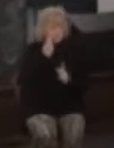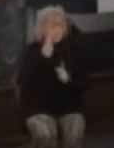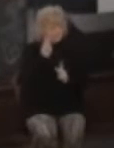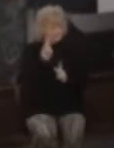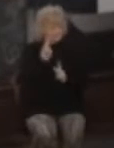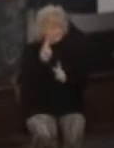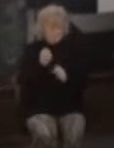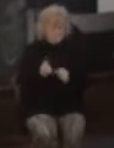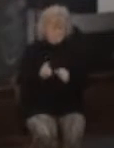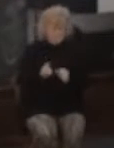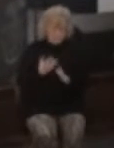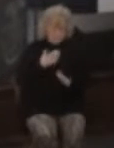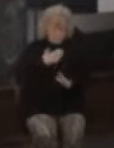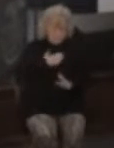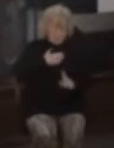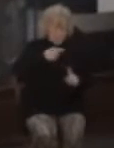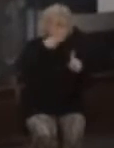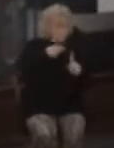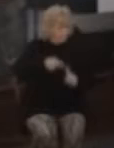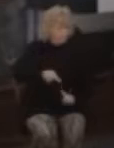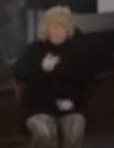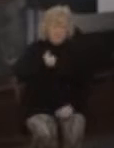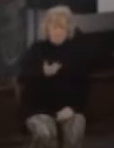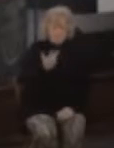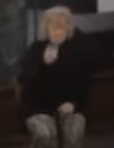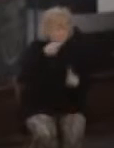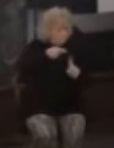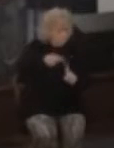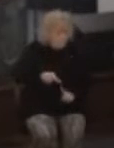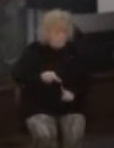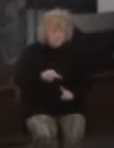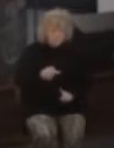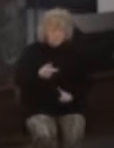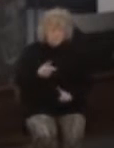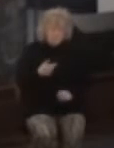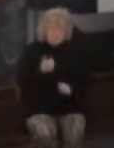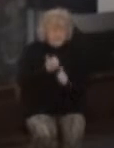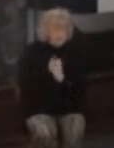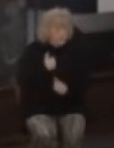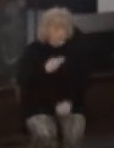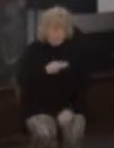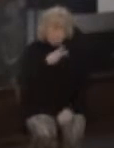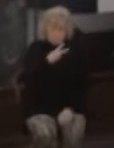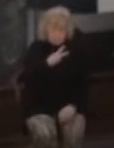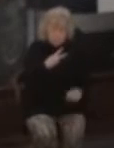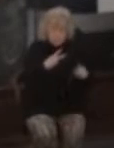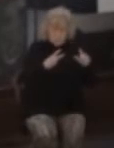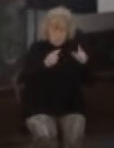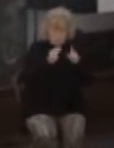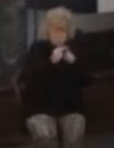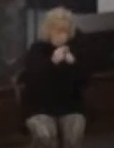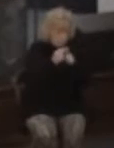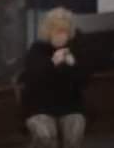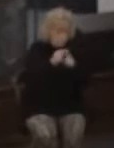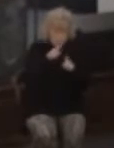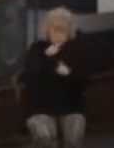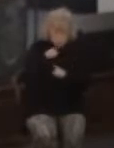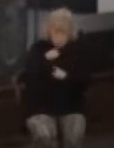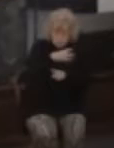single sermon point that I share with you has two words in it: you and